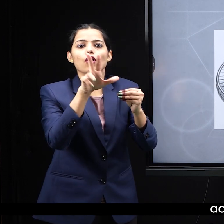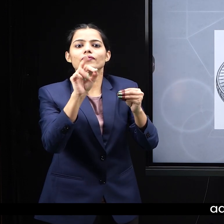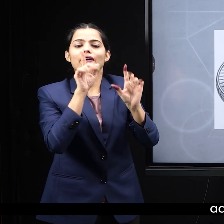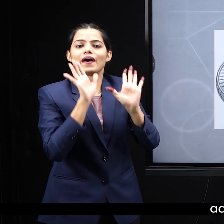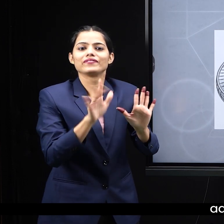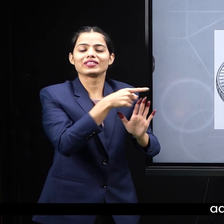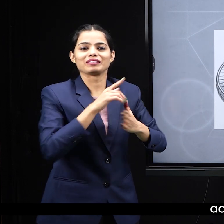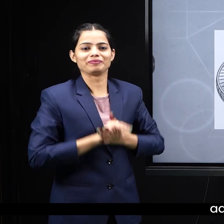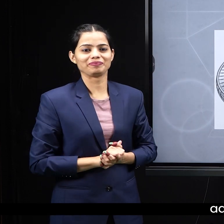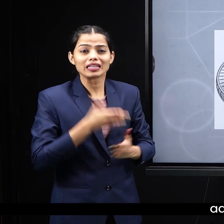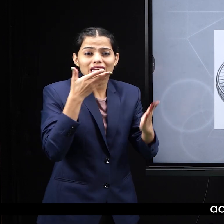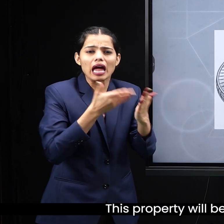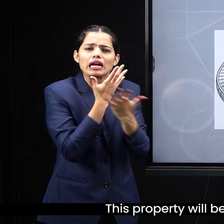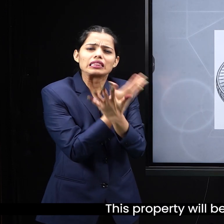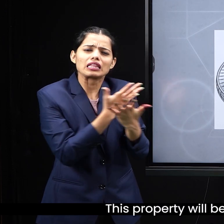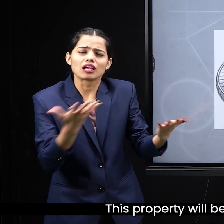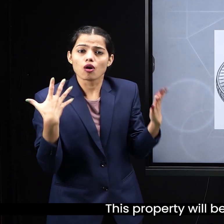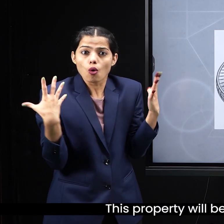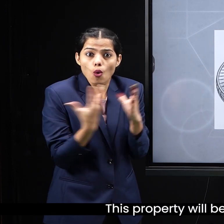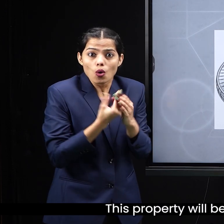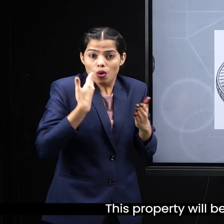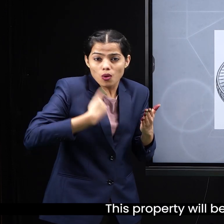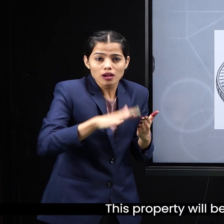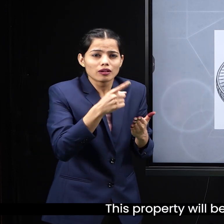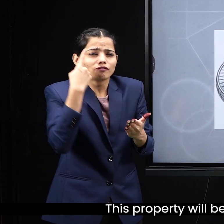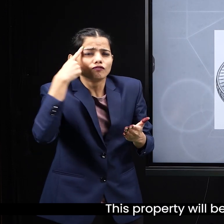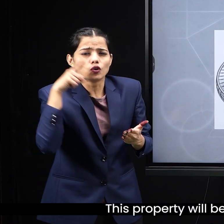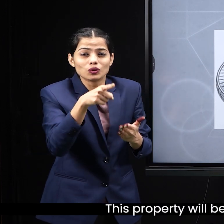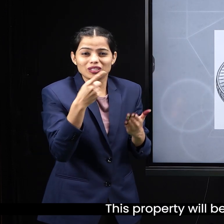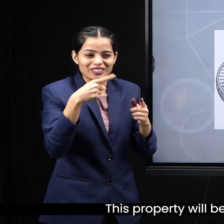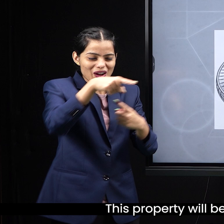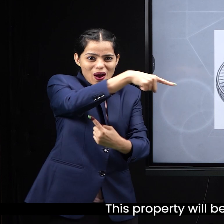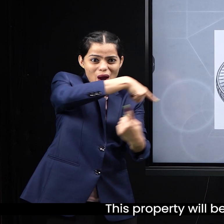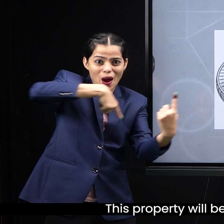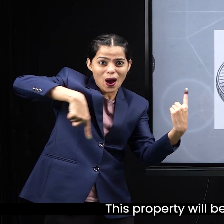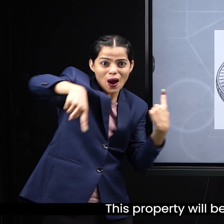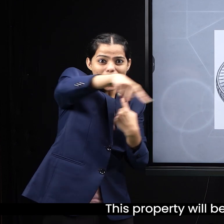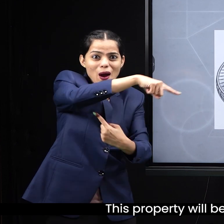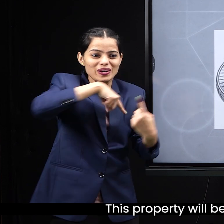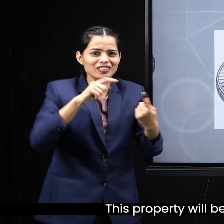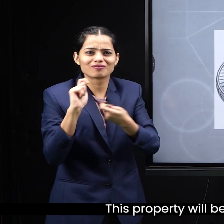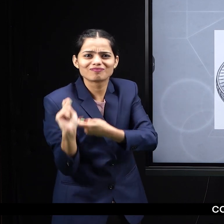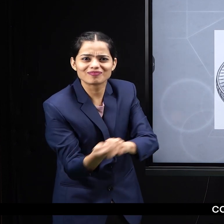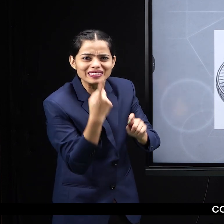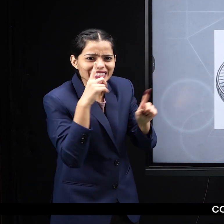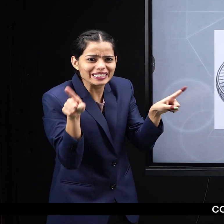degrees. This property will become our secret weapon as we solve